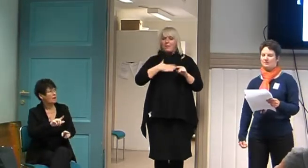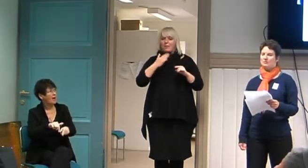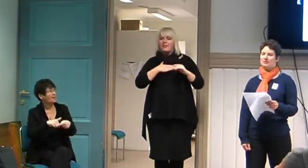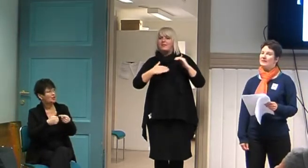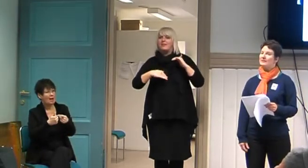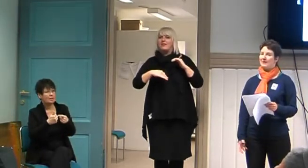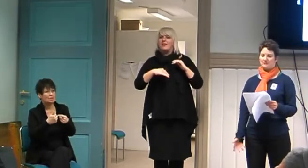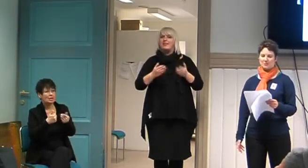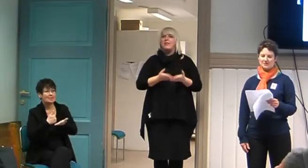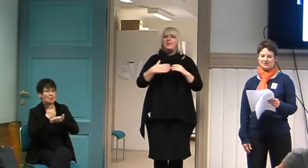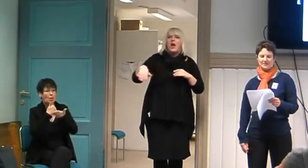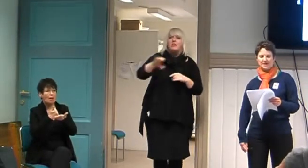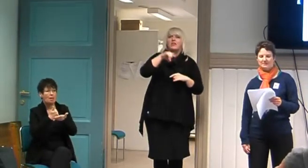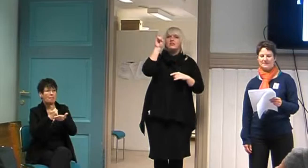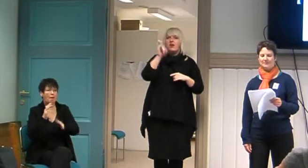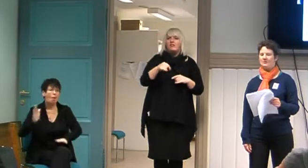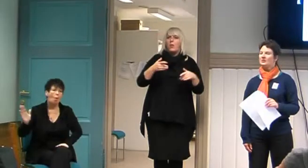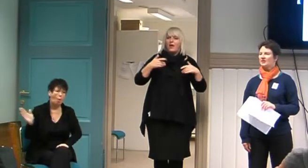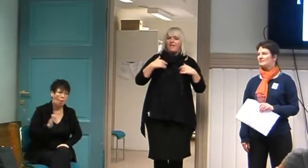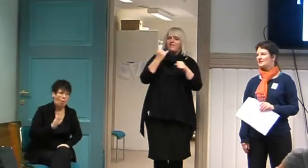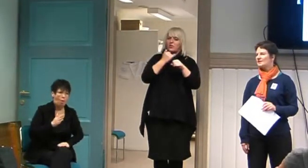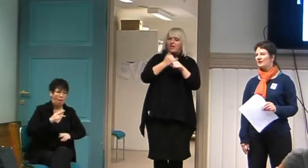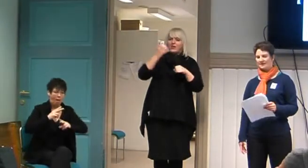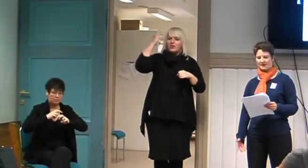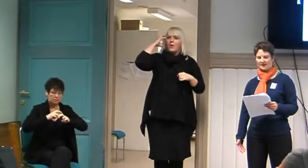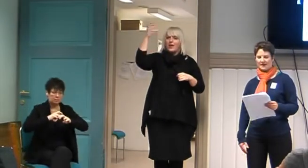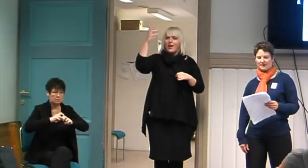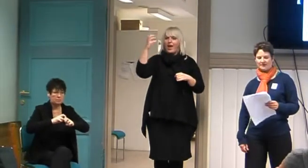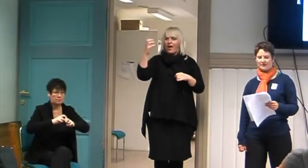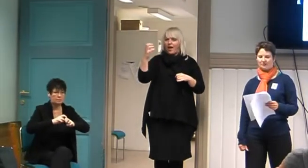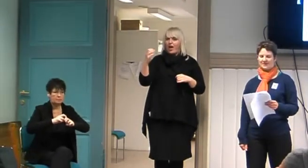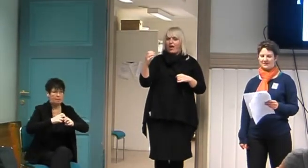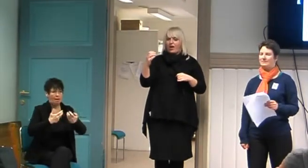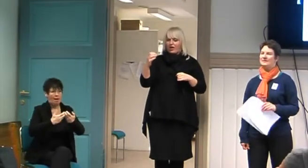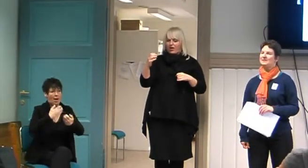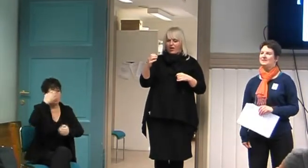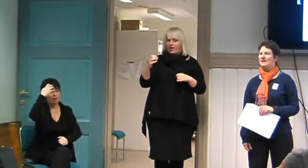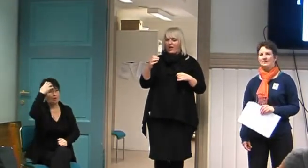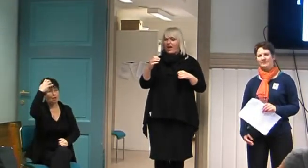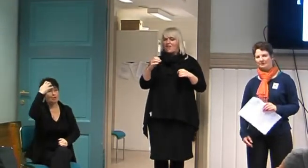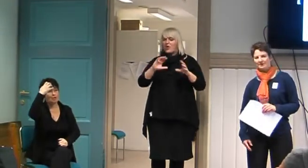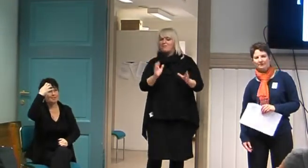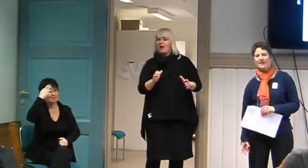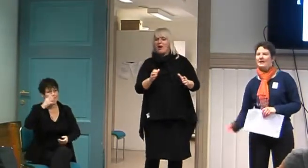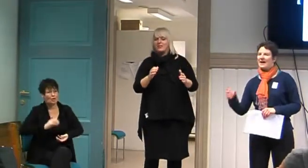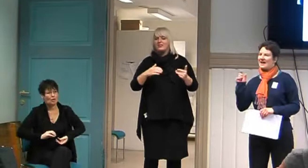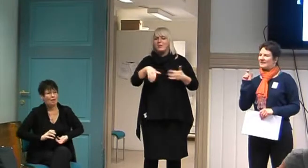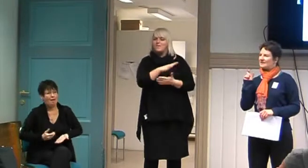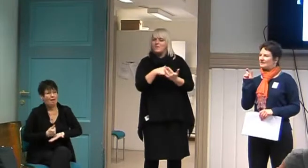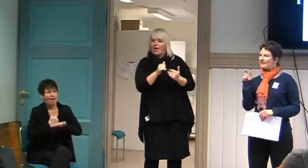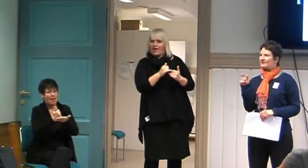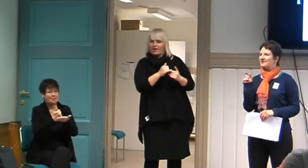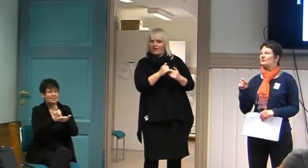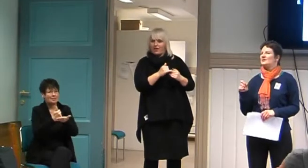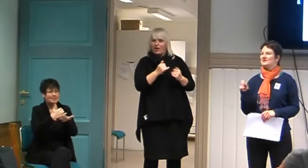the story of how monarchs and people shaped society in some of the greatest palaces ever built. And